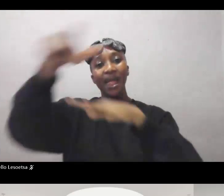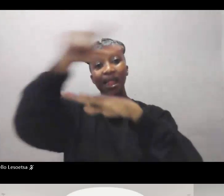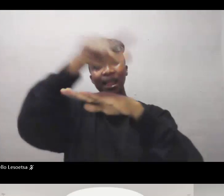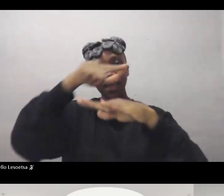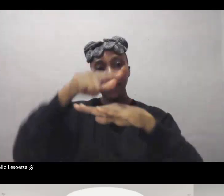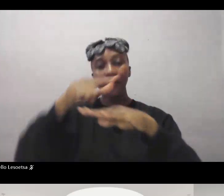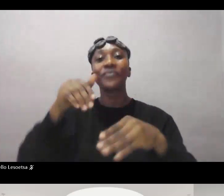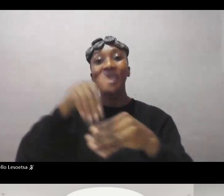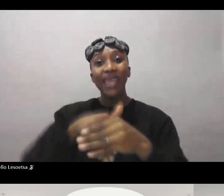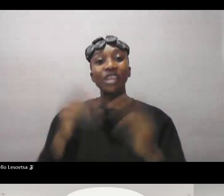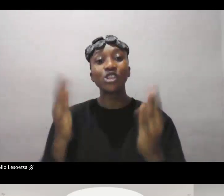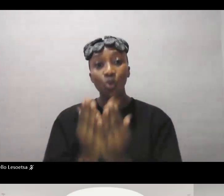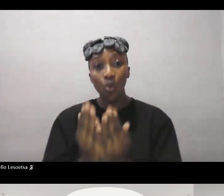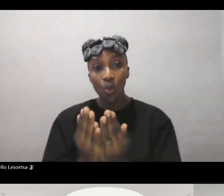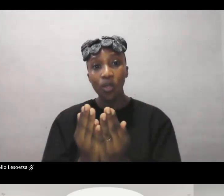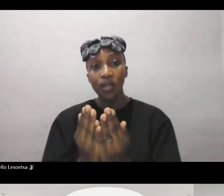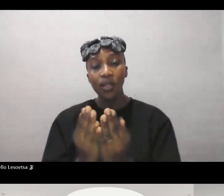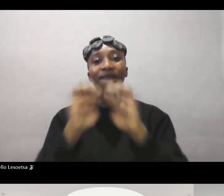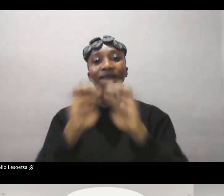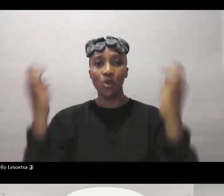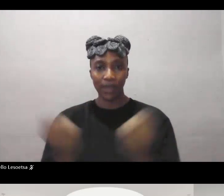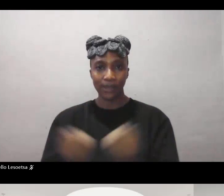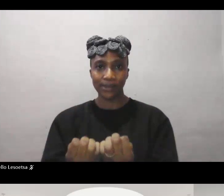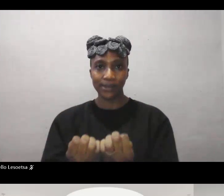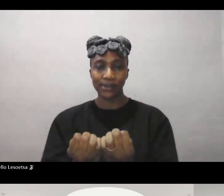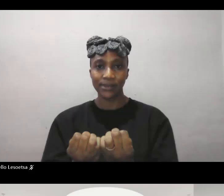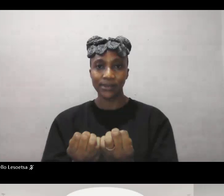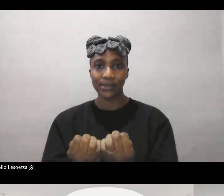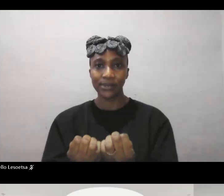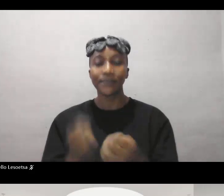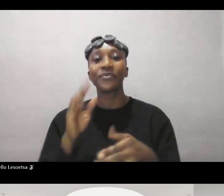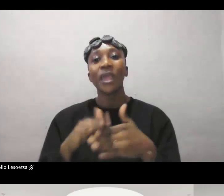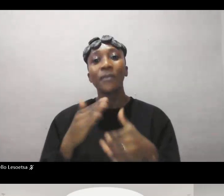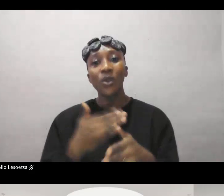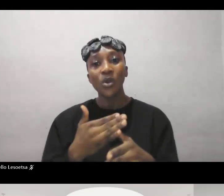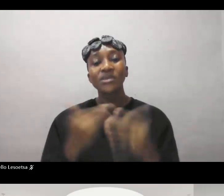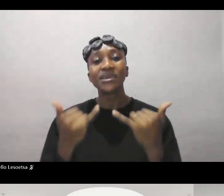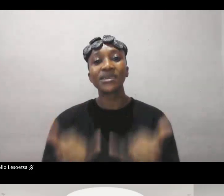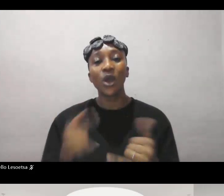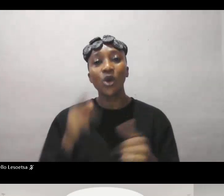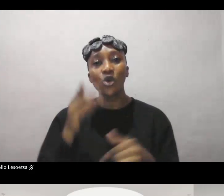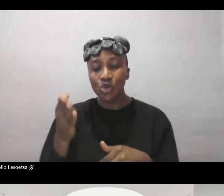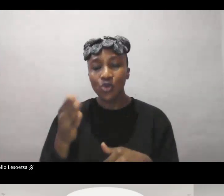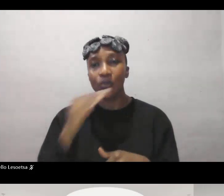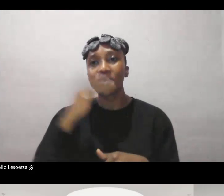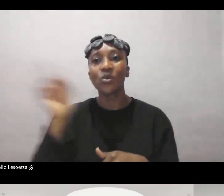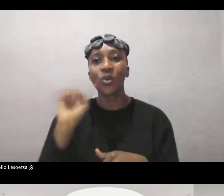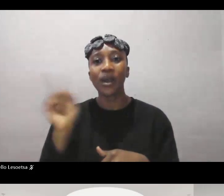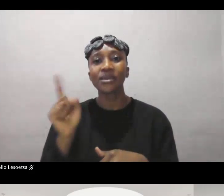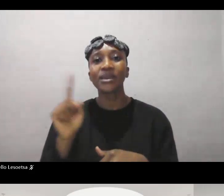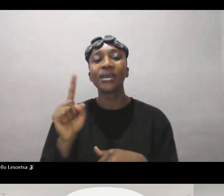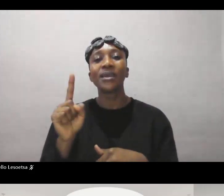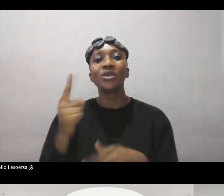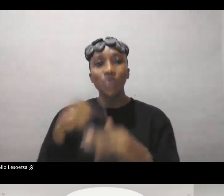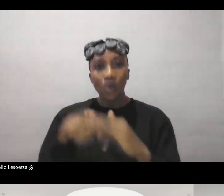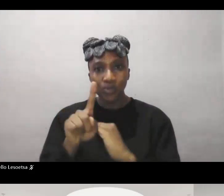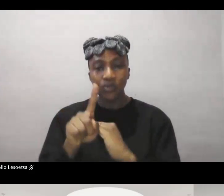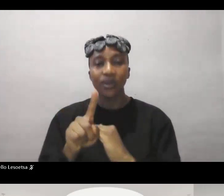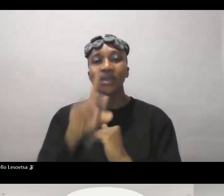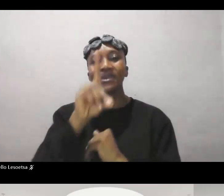school environment, because then you're now reaching into a more DSC holistic